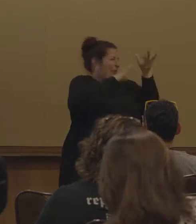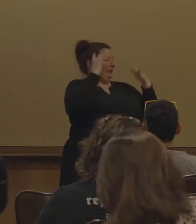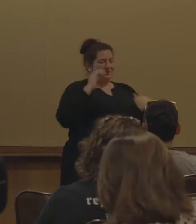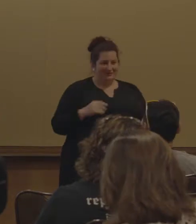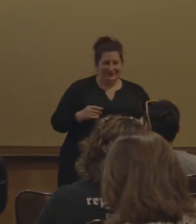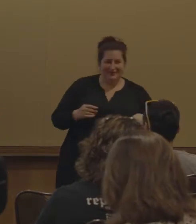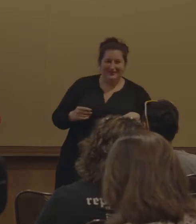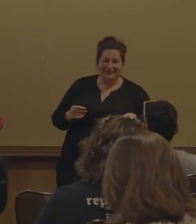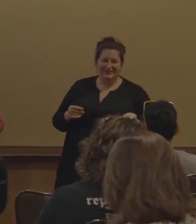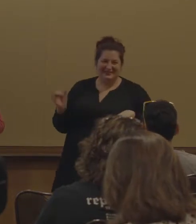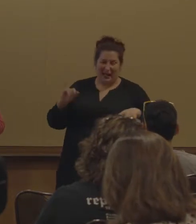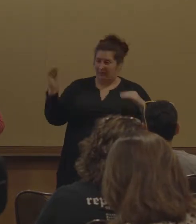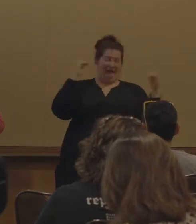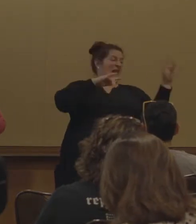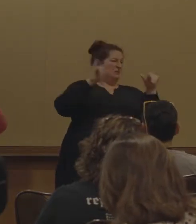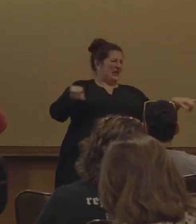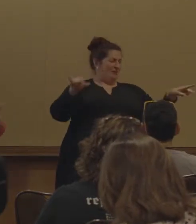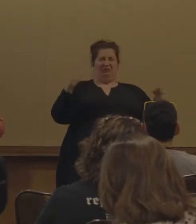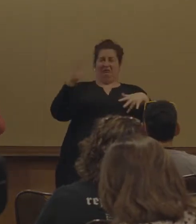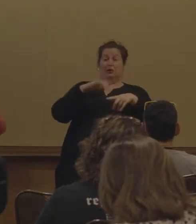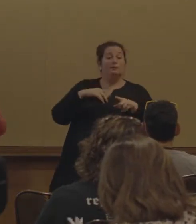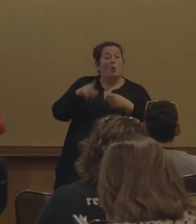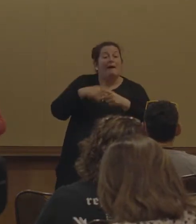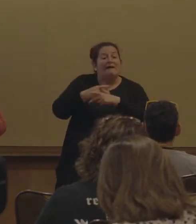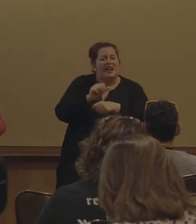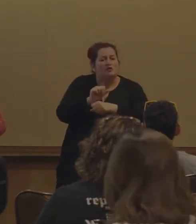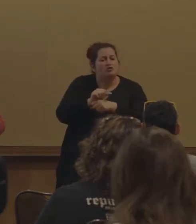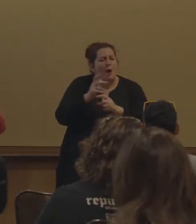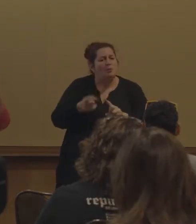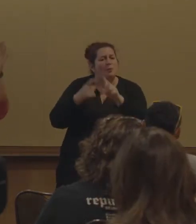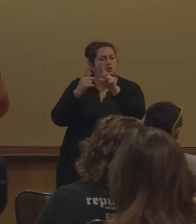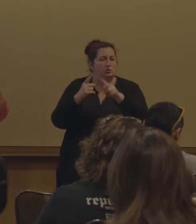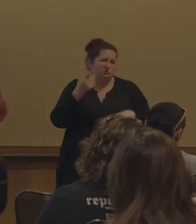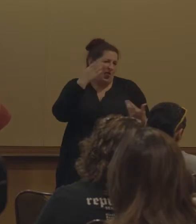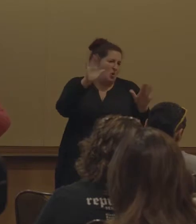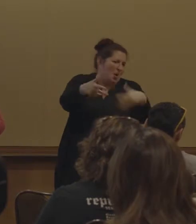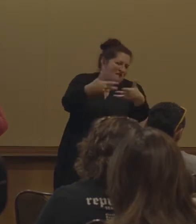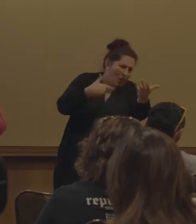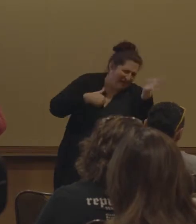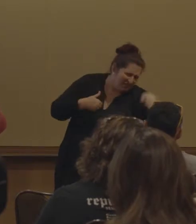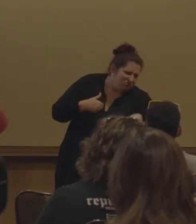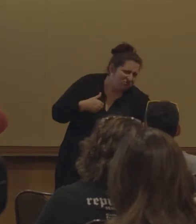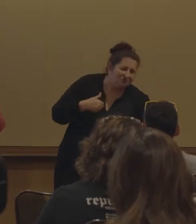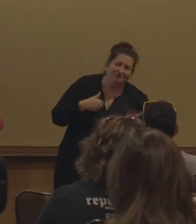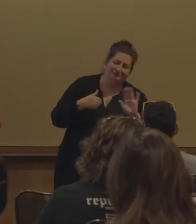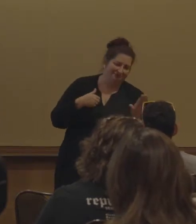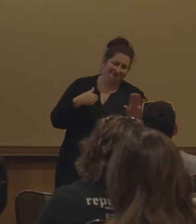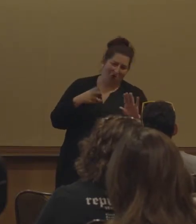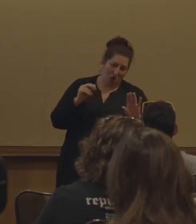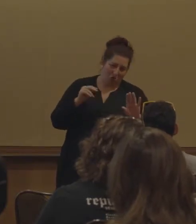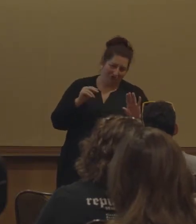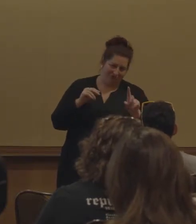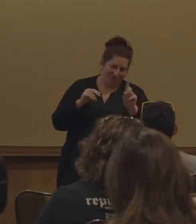A lot of times we have people that come in and they're like, well, what kind of job do you wanna pursue? And they're like, well, I don't know, just whatever you got. It's not how it works.